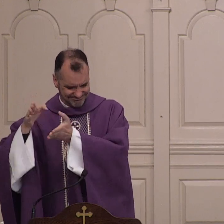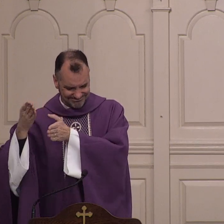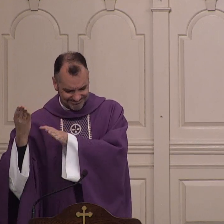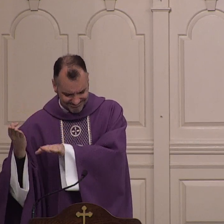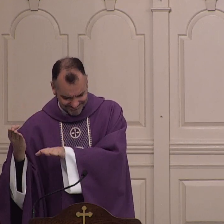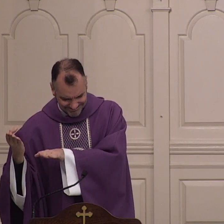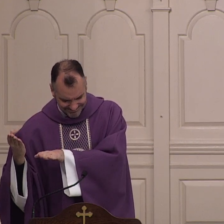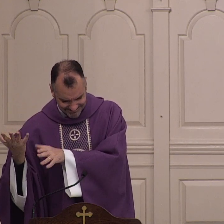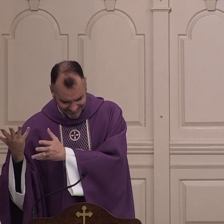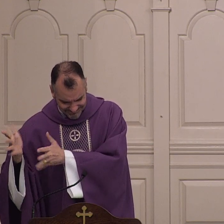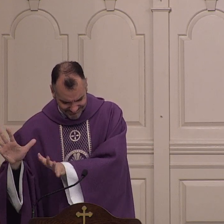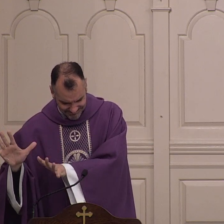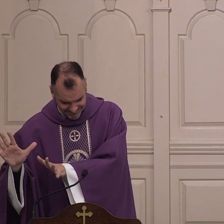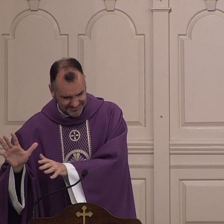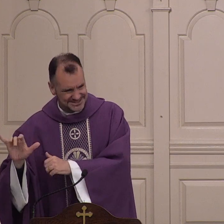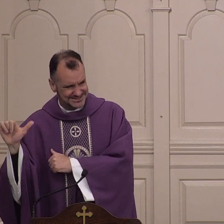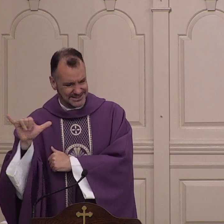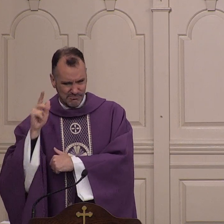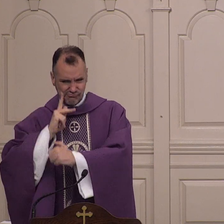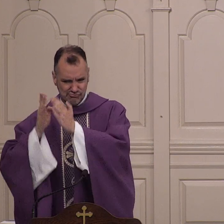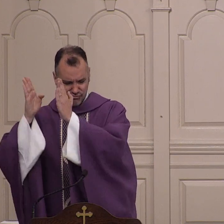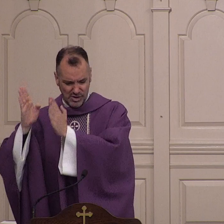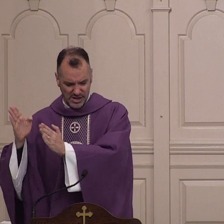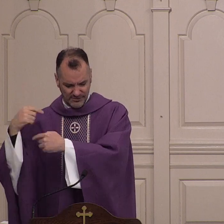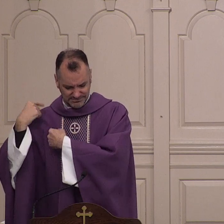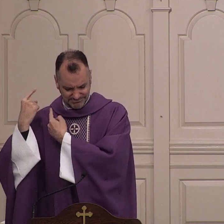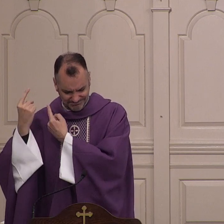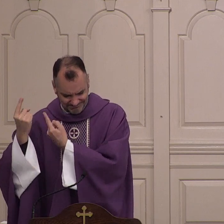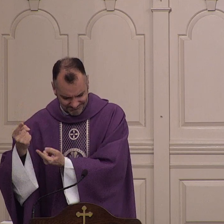Abraham died, as did the prophets.